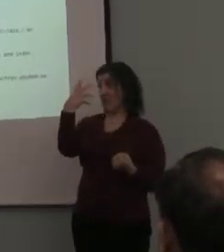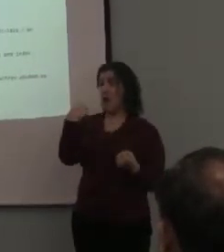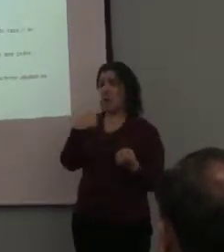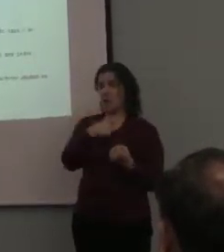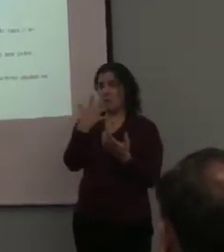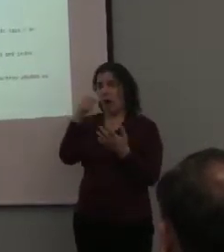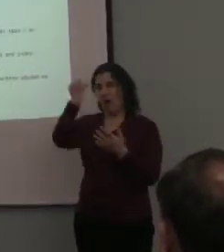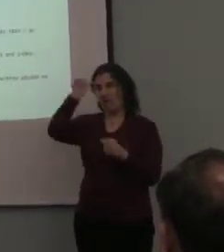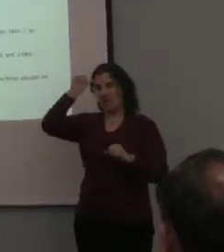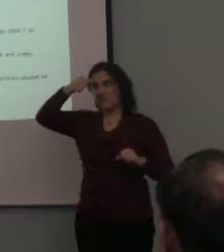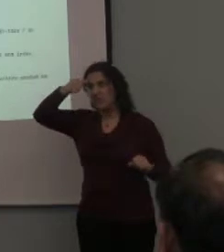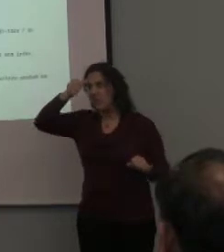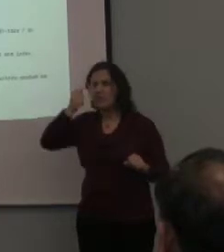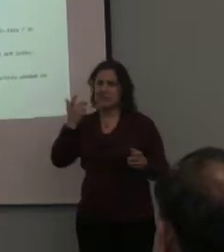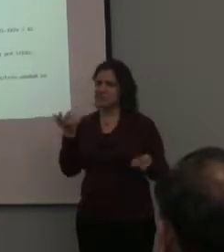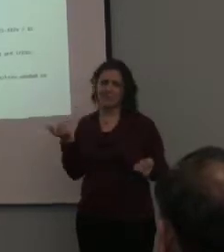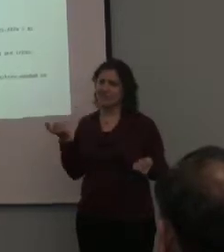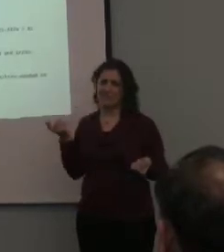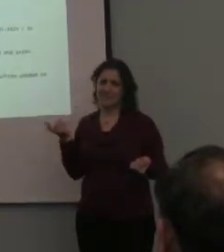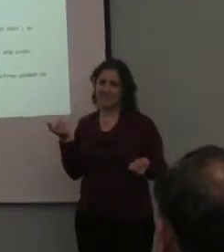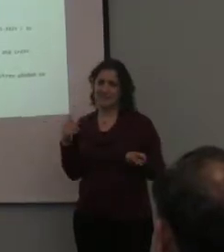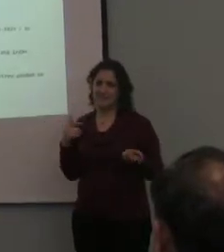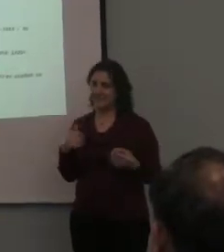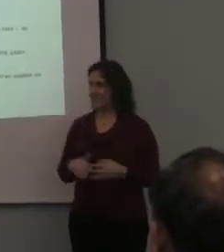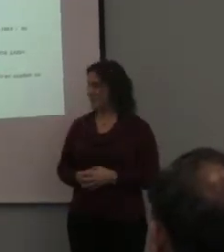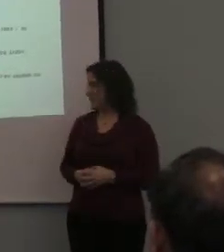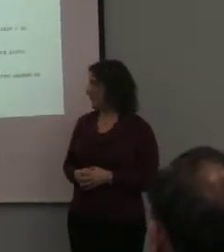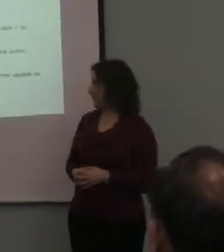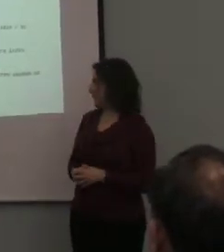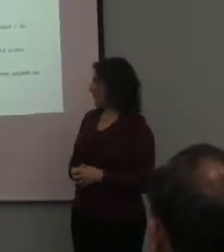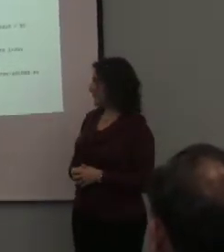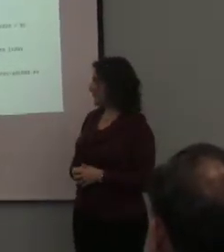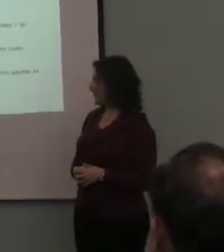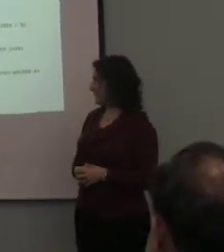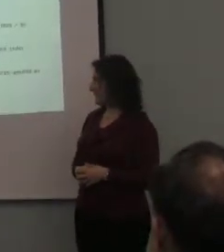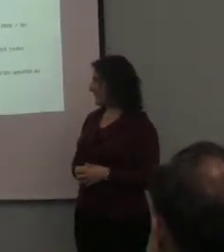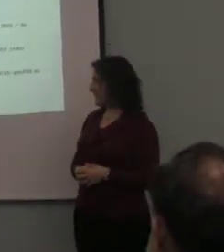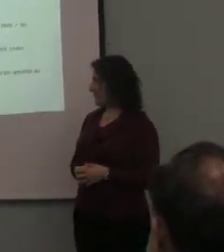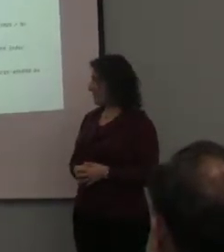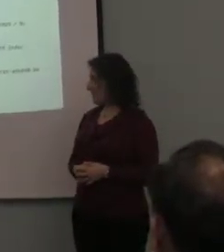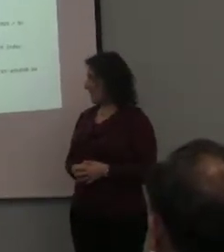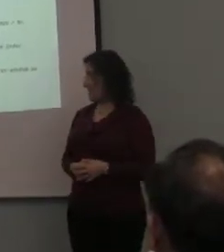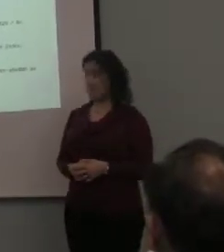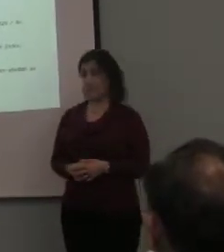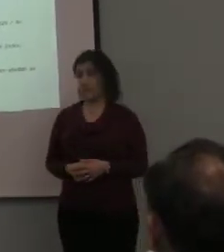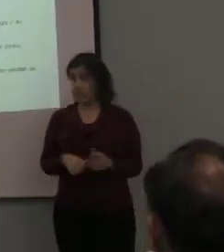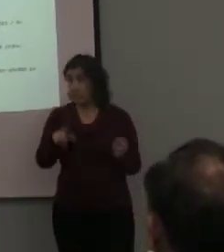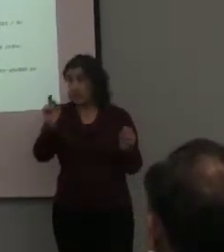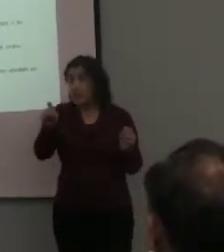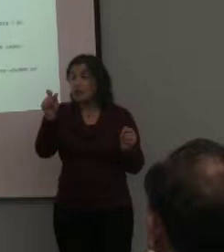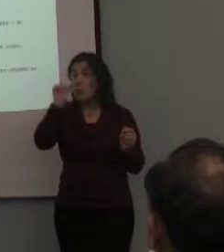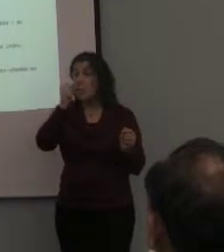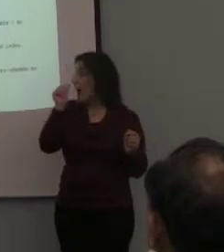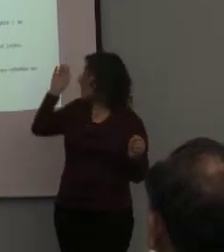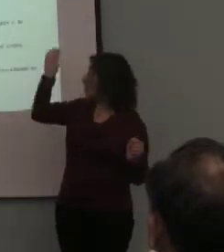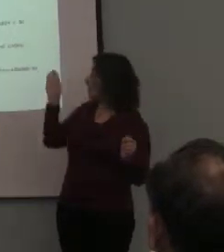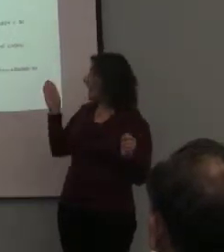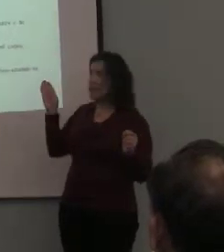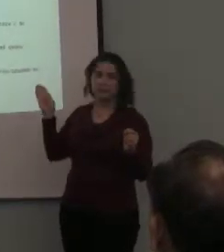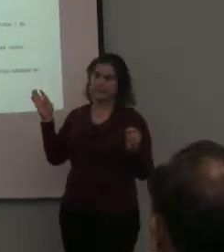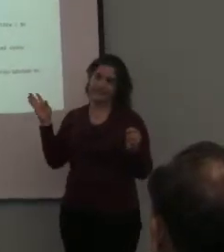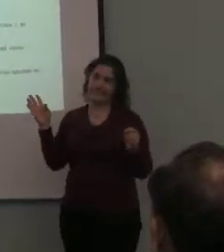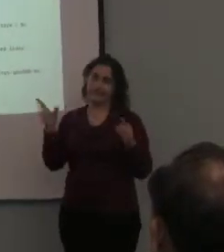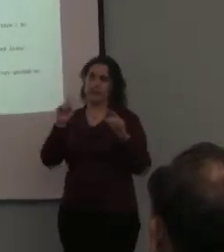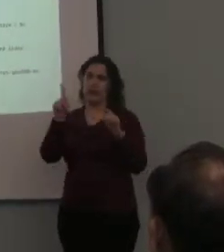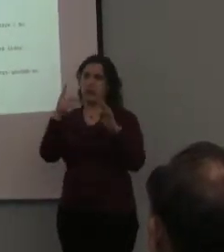burn indelibly into the backs of our eyelids. Nor should they be. And they're just